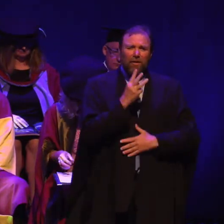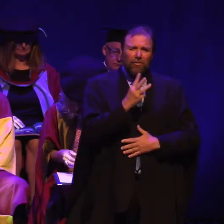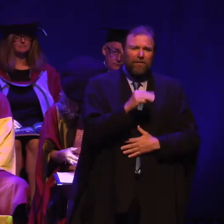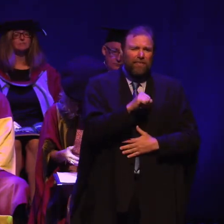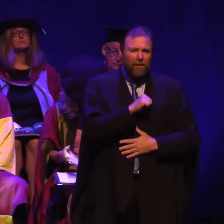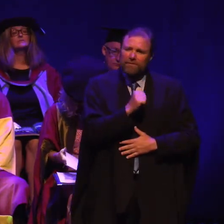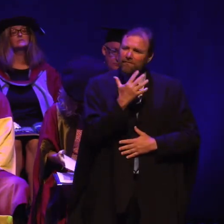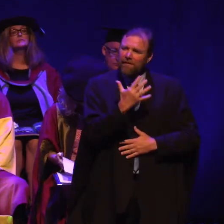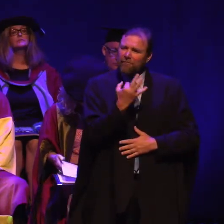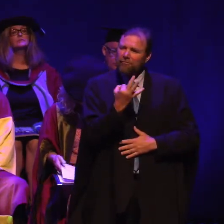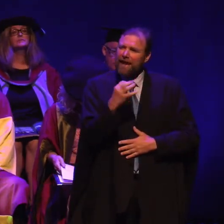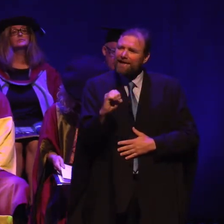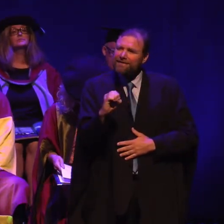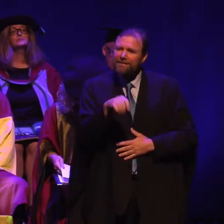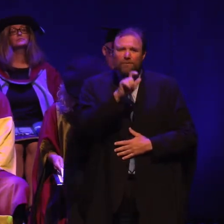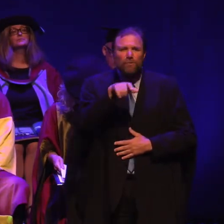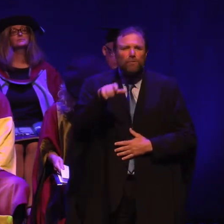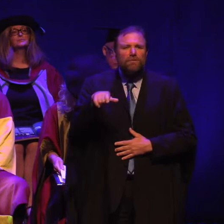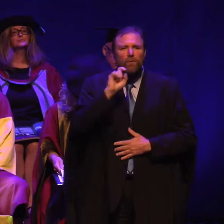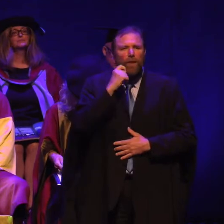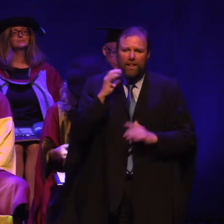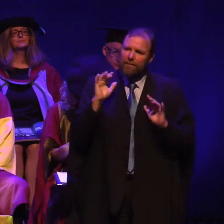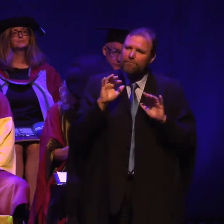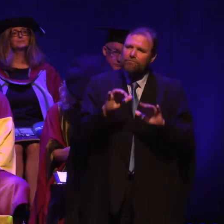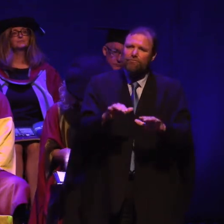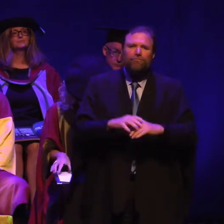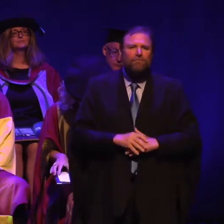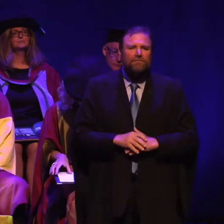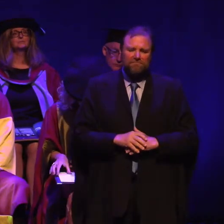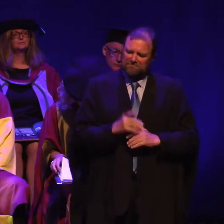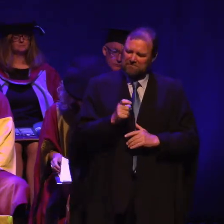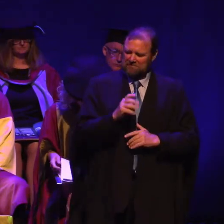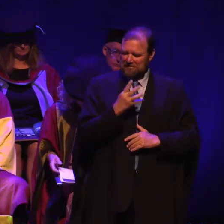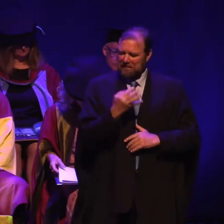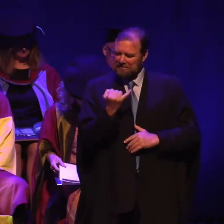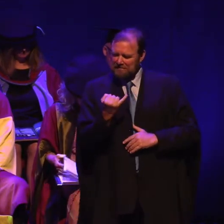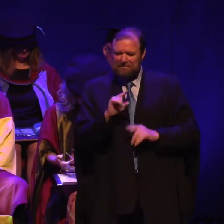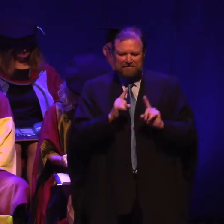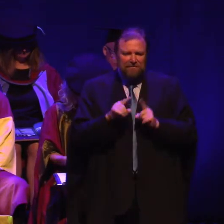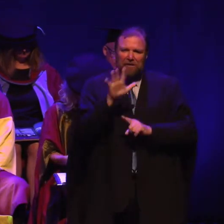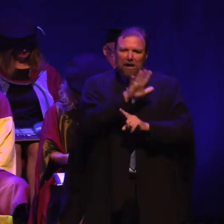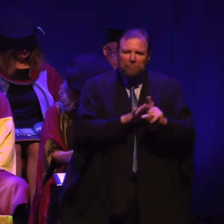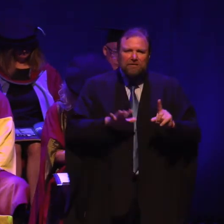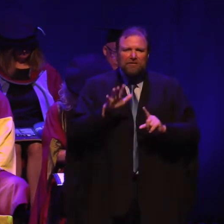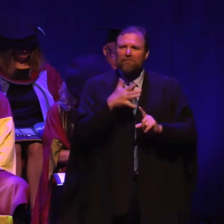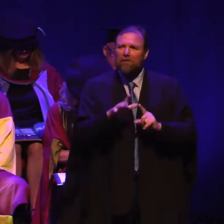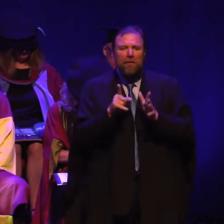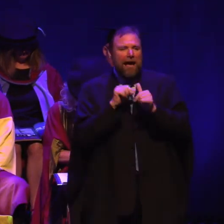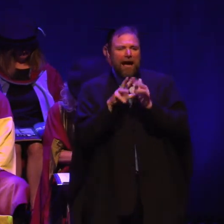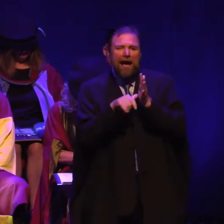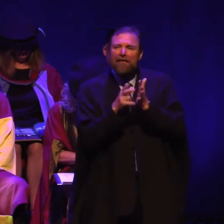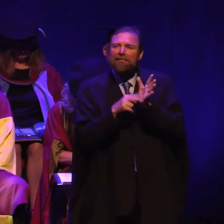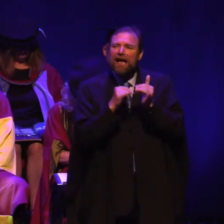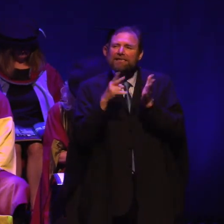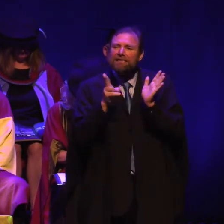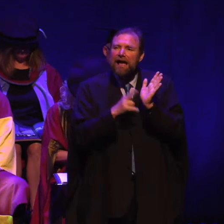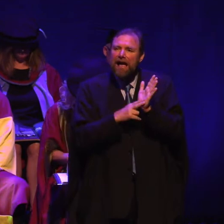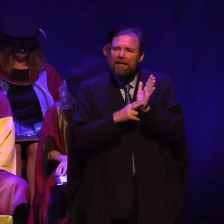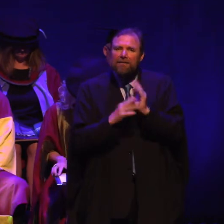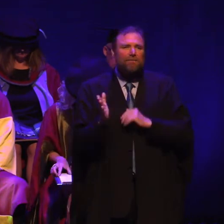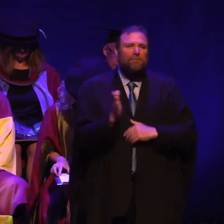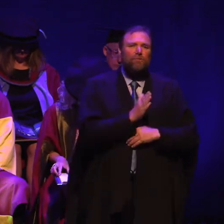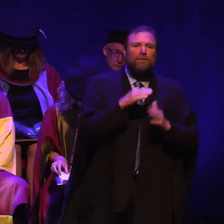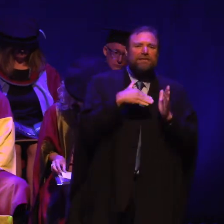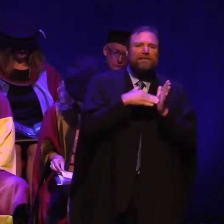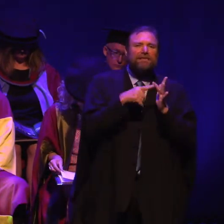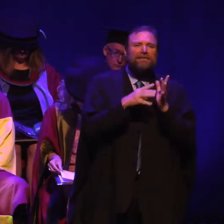3,580 students from 96 countries stretching from Afghanistan to Zimbabwe.